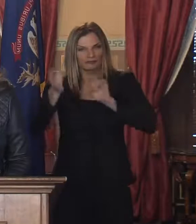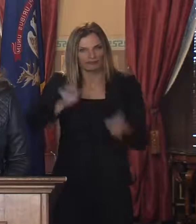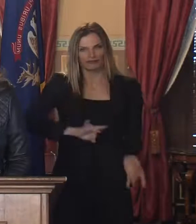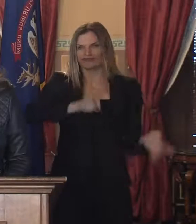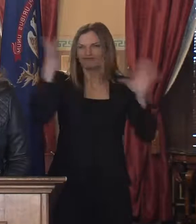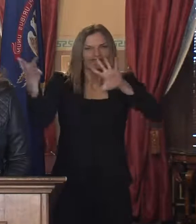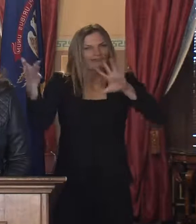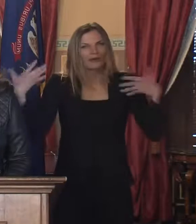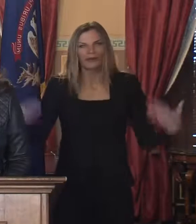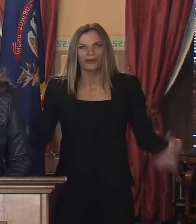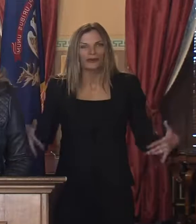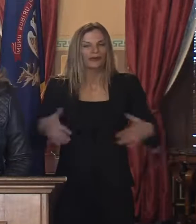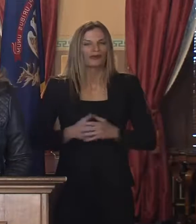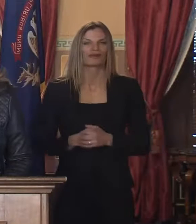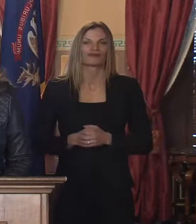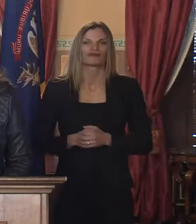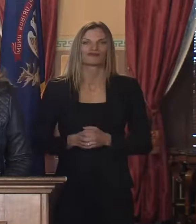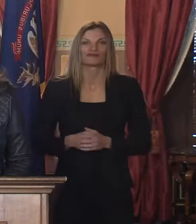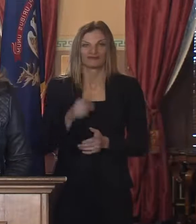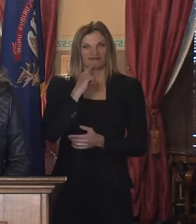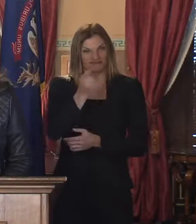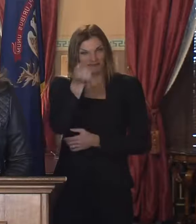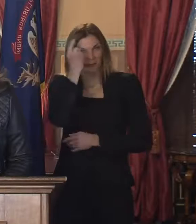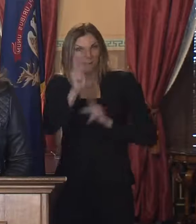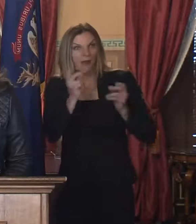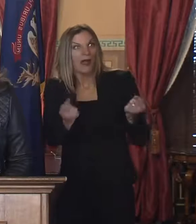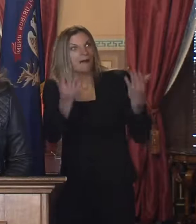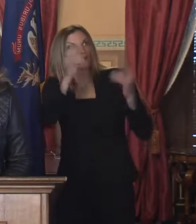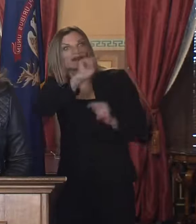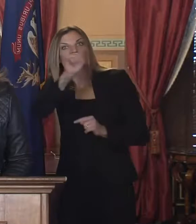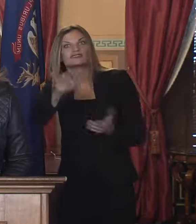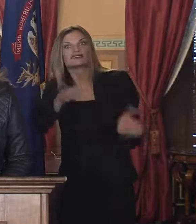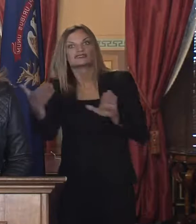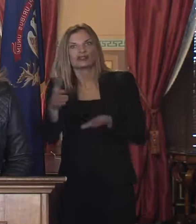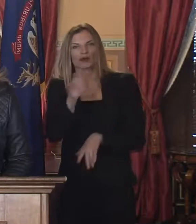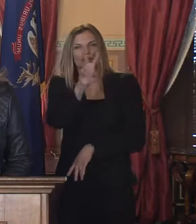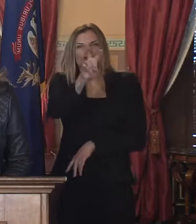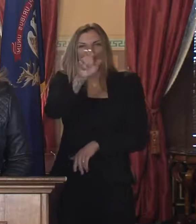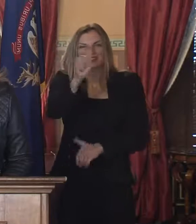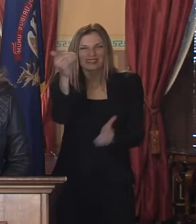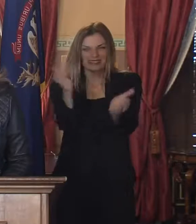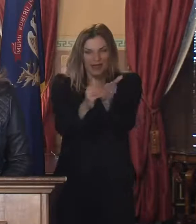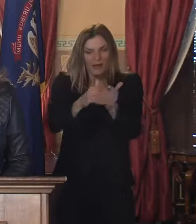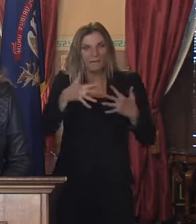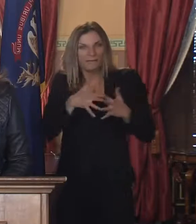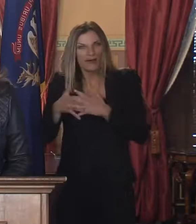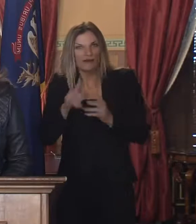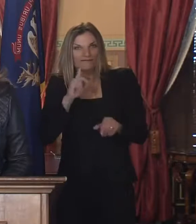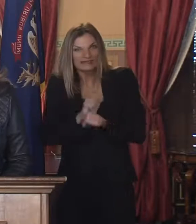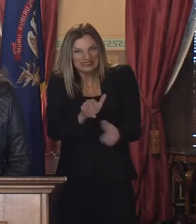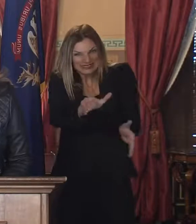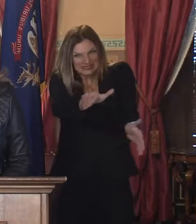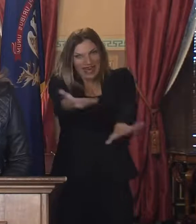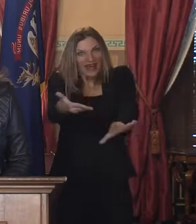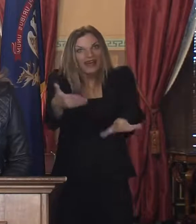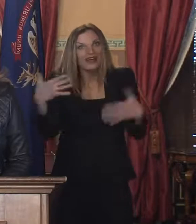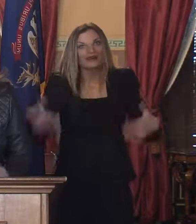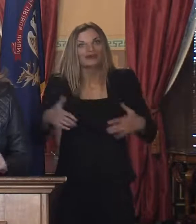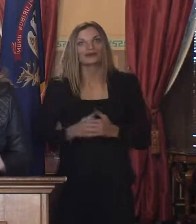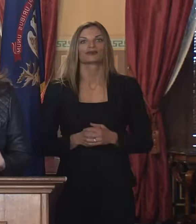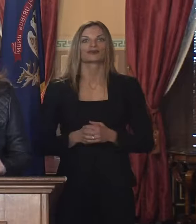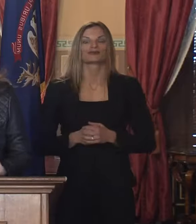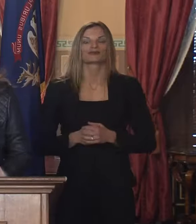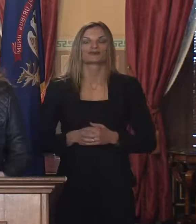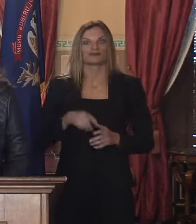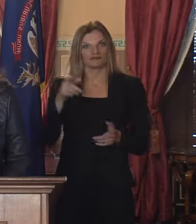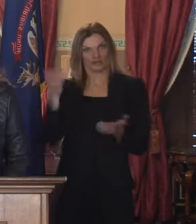immeasurable, and it has already taken the lives of more than 210,000 Americans, including over 6,800